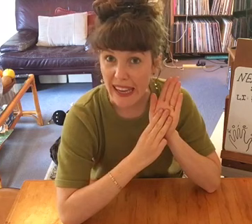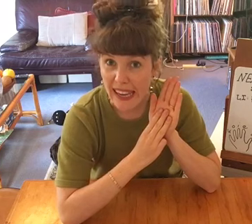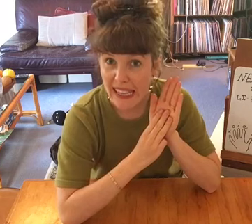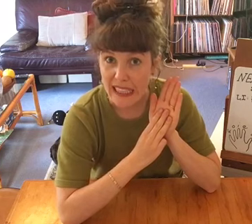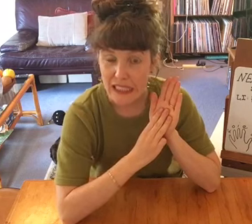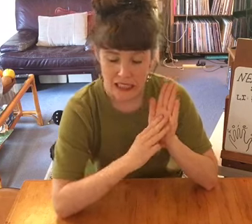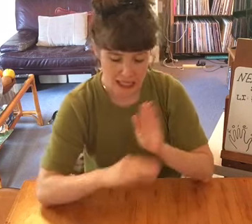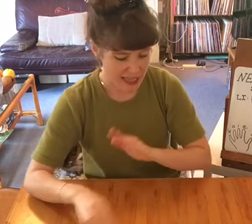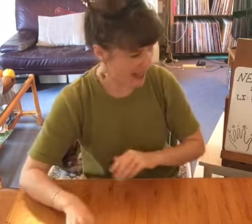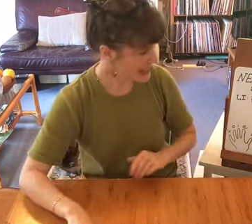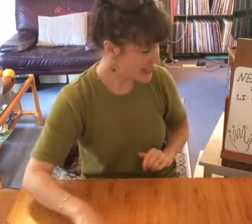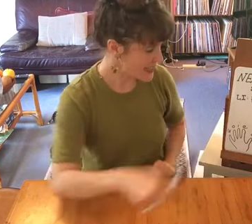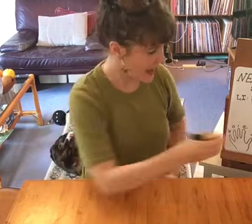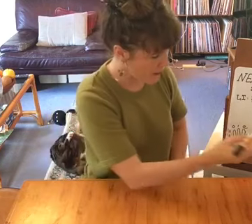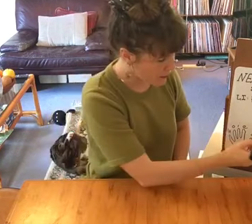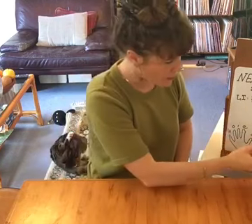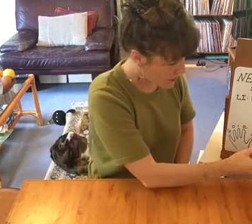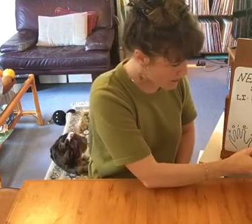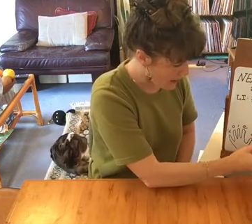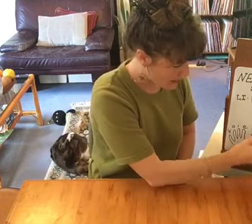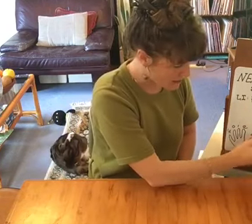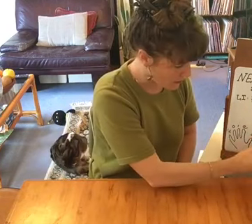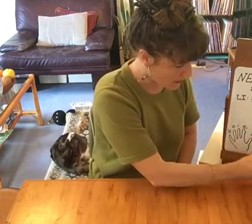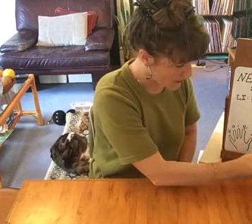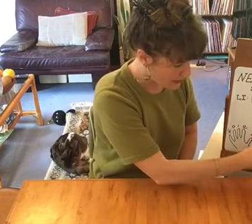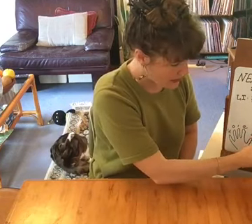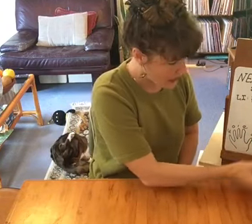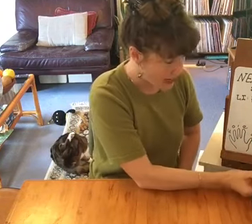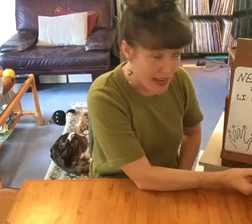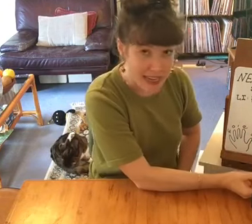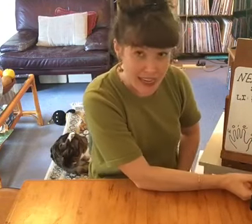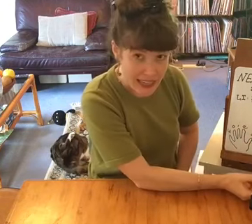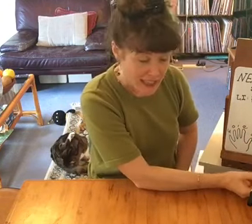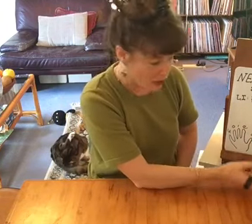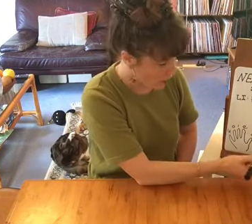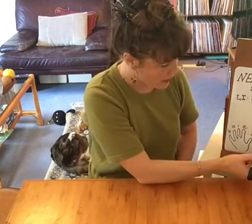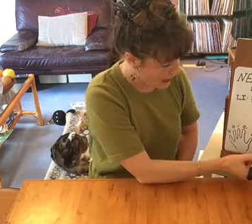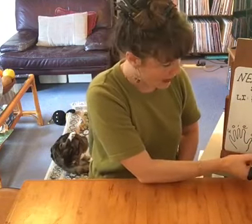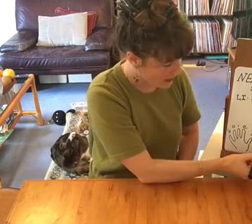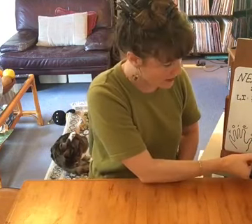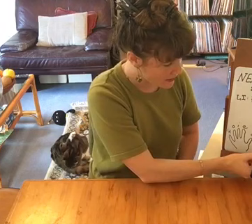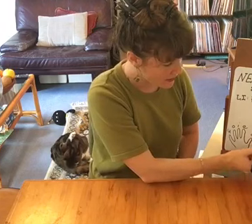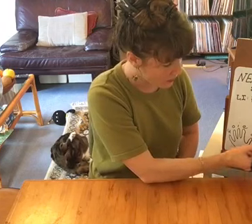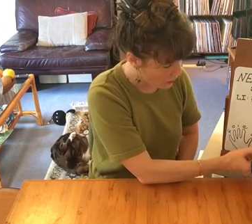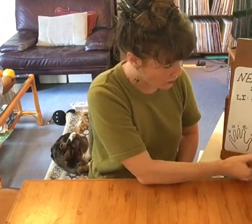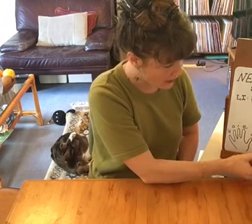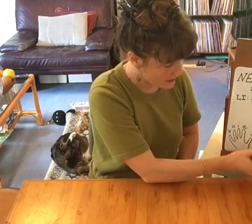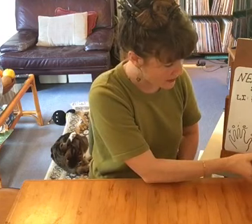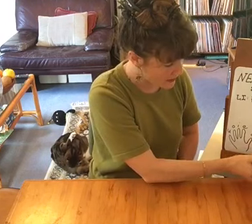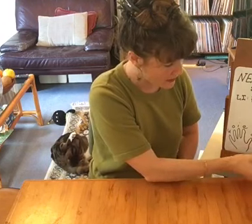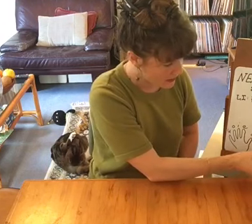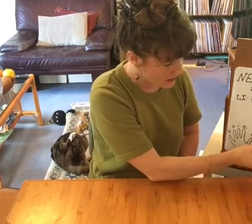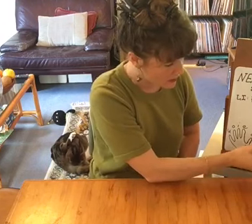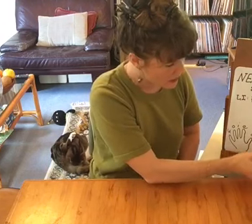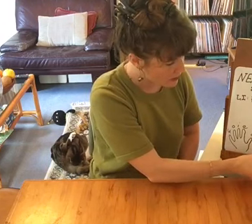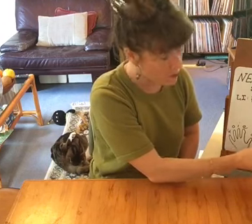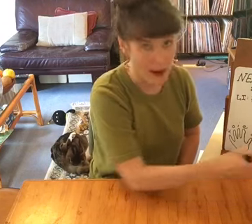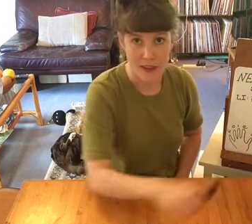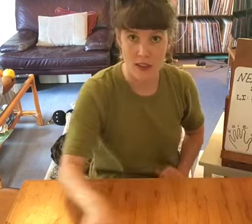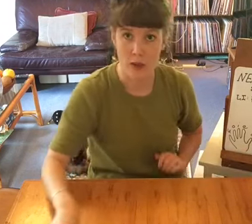N, and N doesn't have 3 parts to it, and N only has 1, 2 parts to it. So